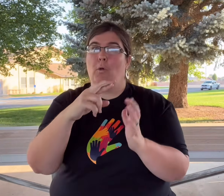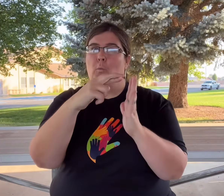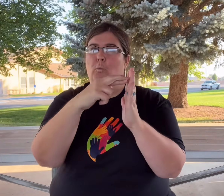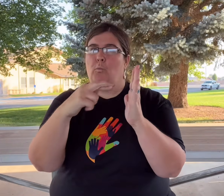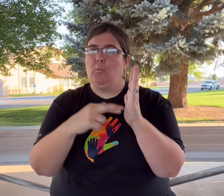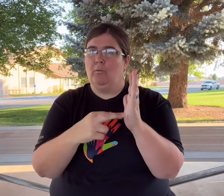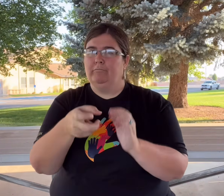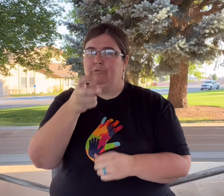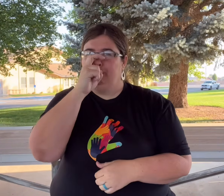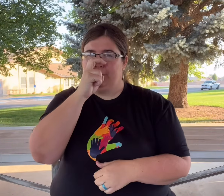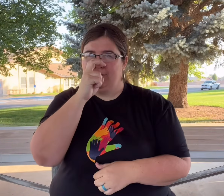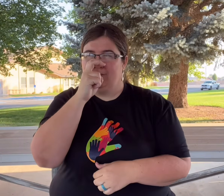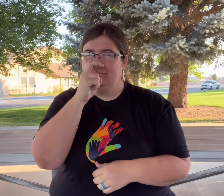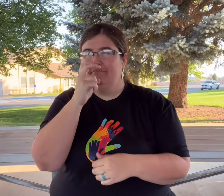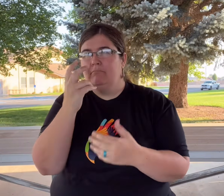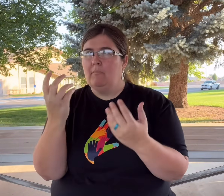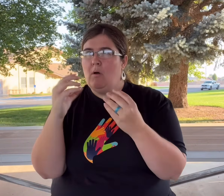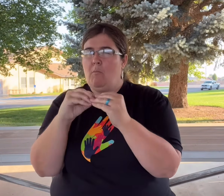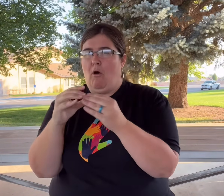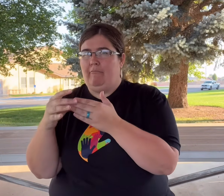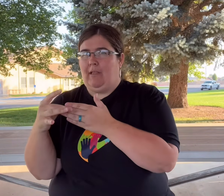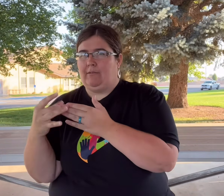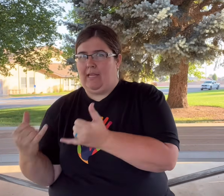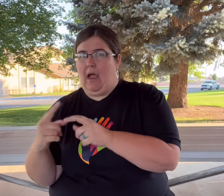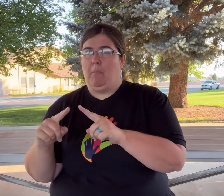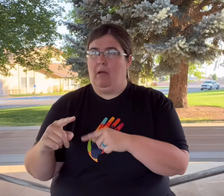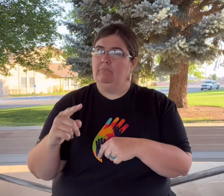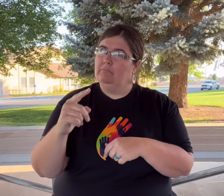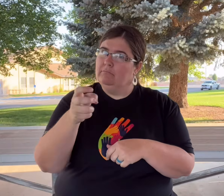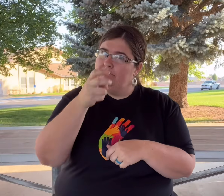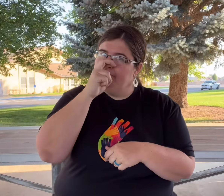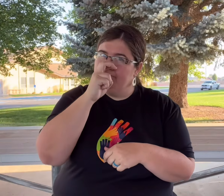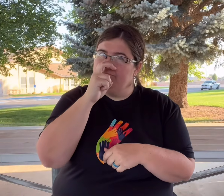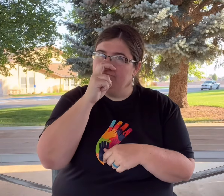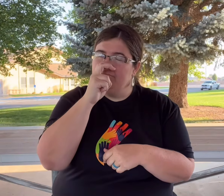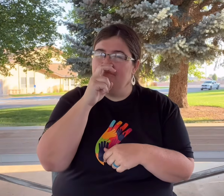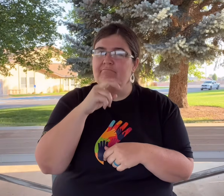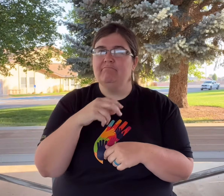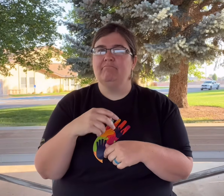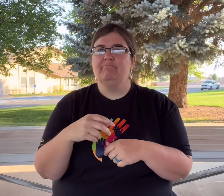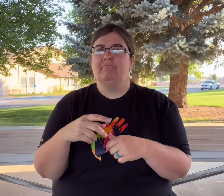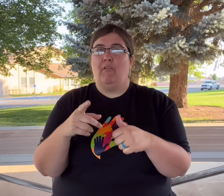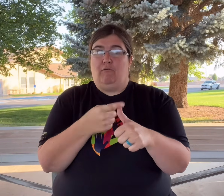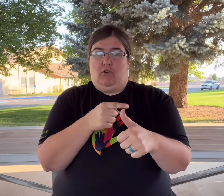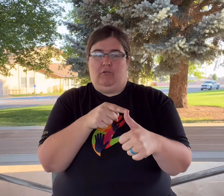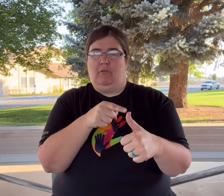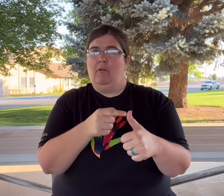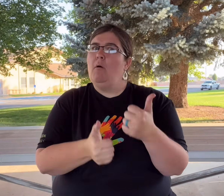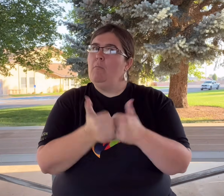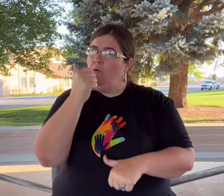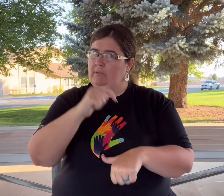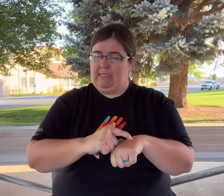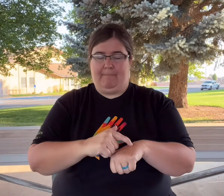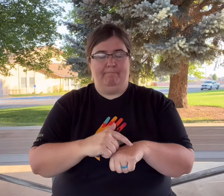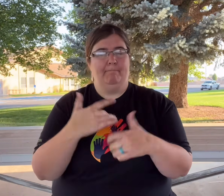keep in mind that there are super strict rules when it comes to sign names. They're more flexible now, but they're still strict. So first,